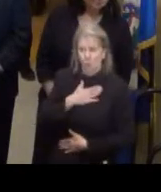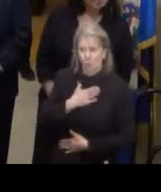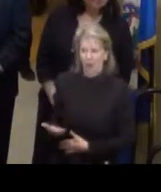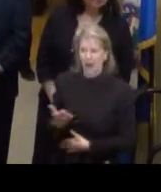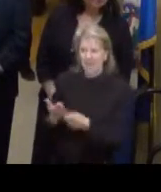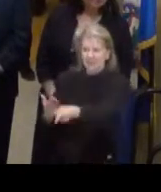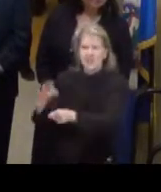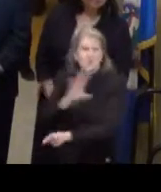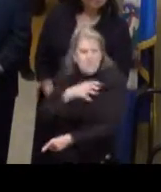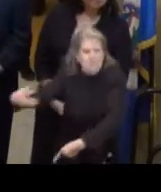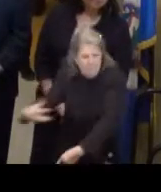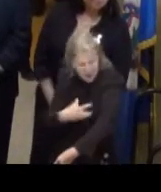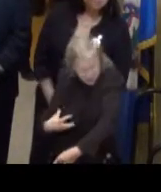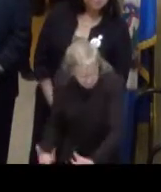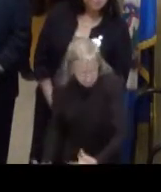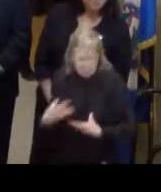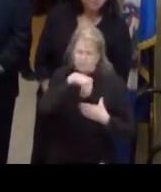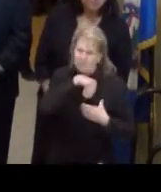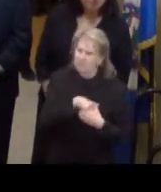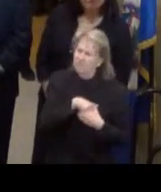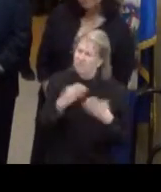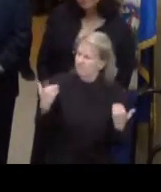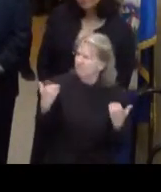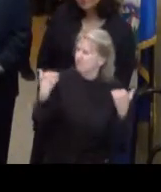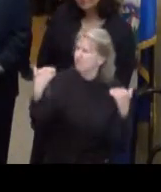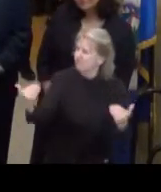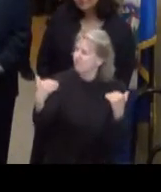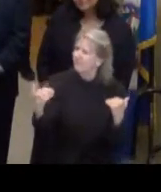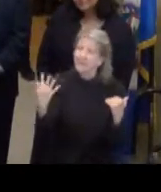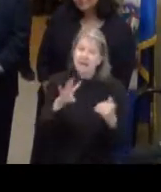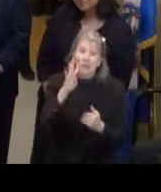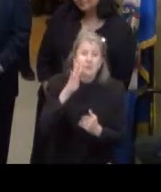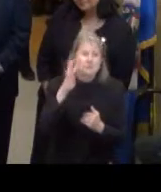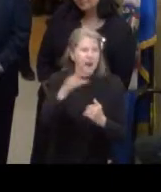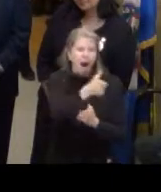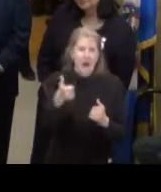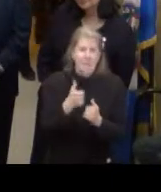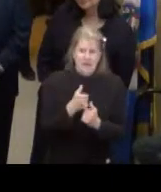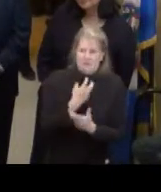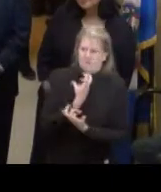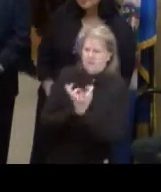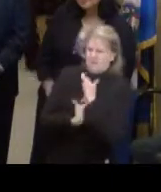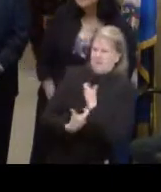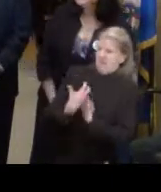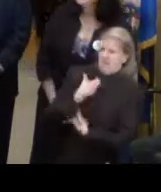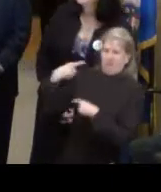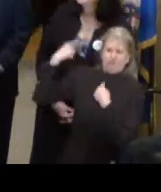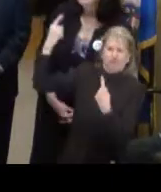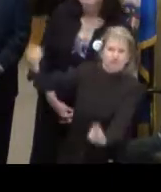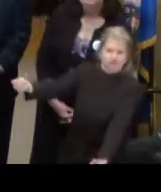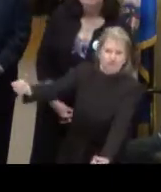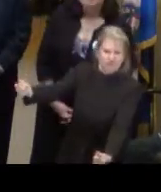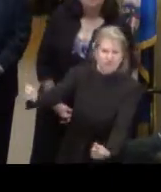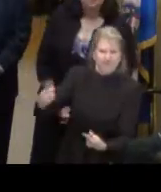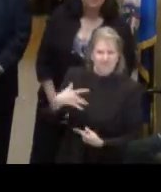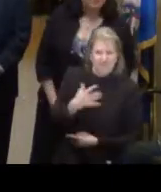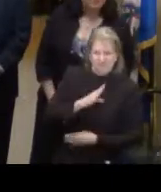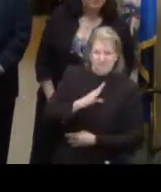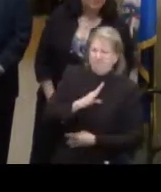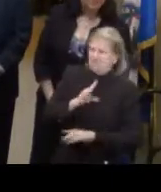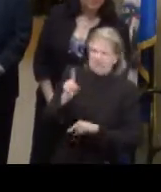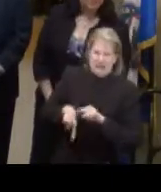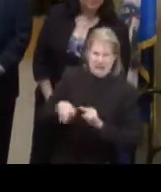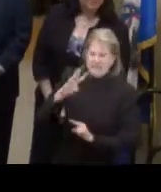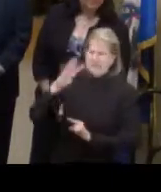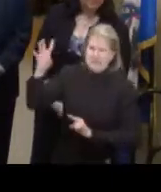your power. And thank you for speaking out where others may not be able to. They feel silenced, but you're